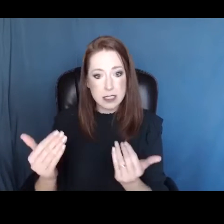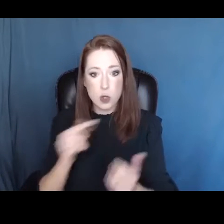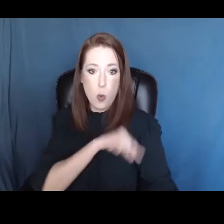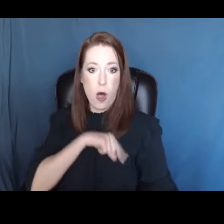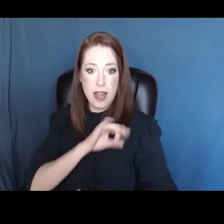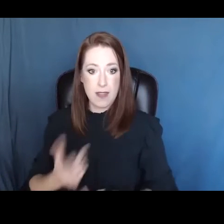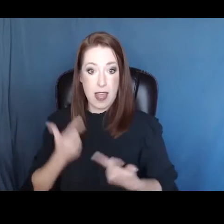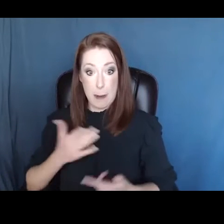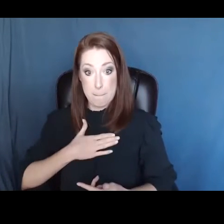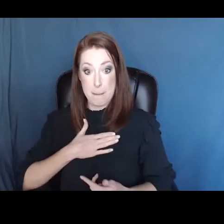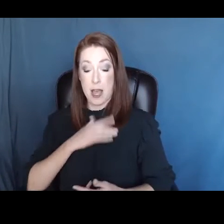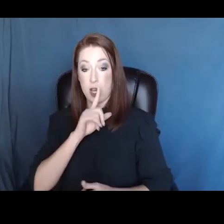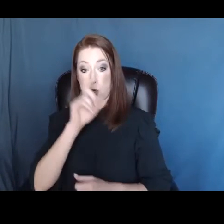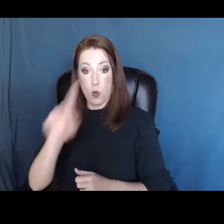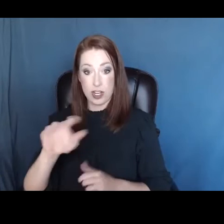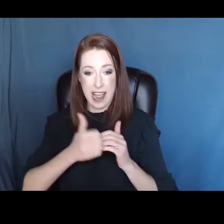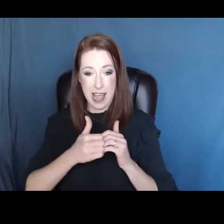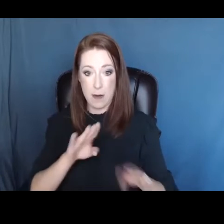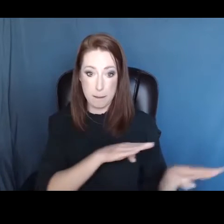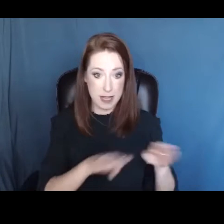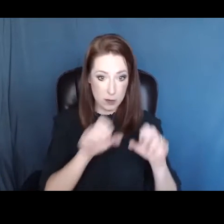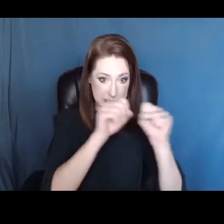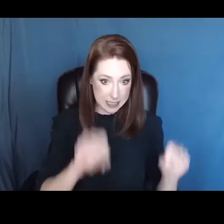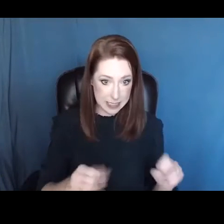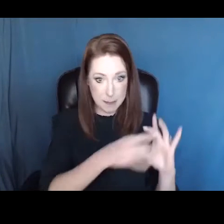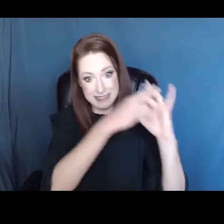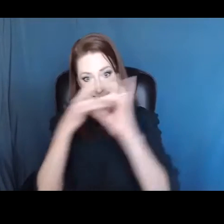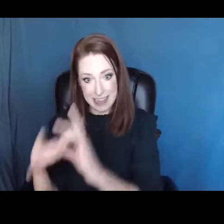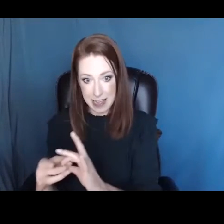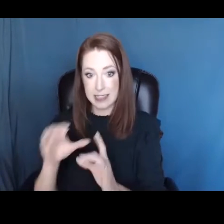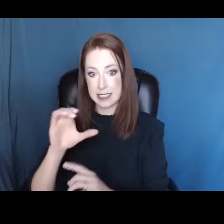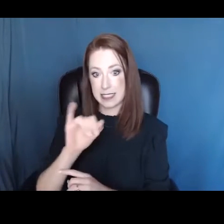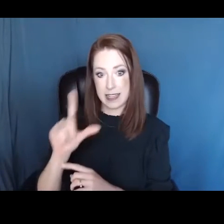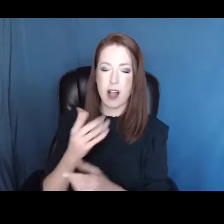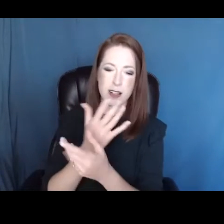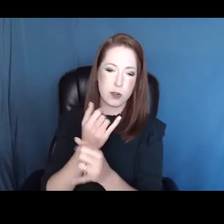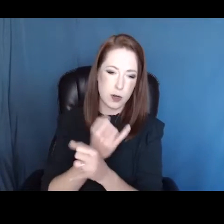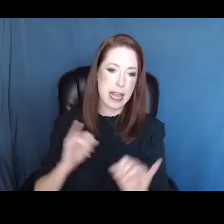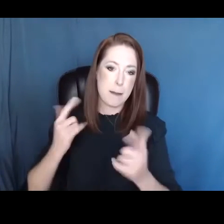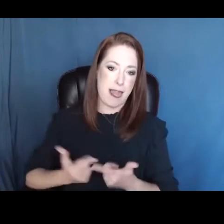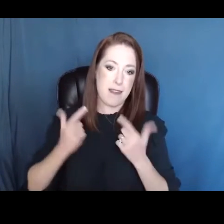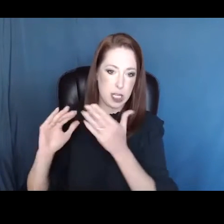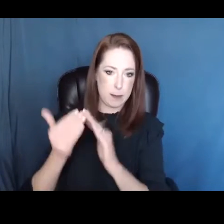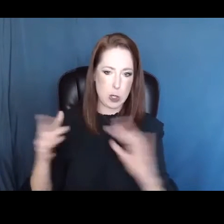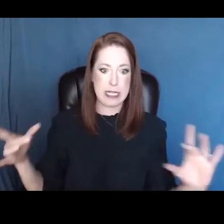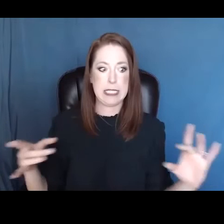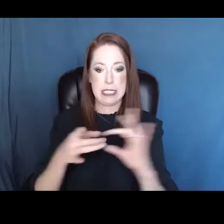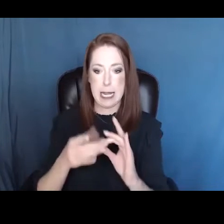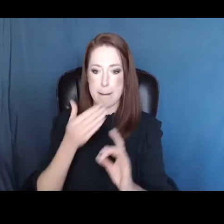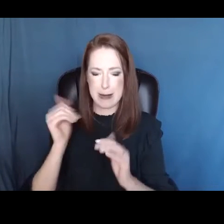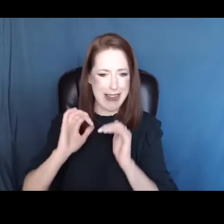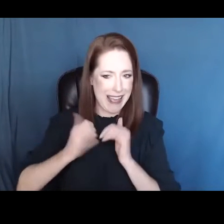question is, how can we tie in the behavioral system better to the independent living community? That is a really